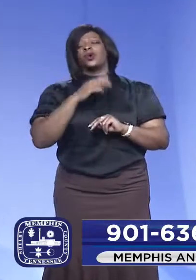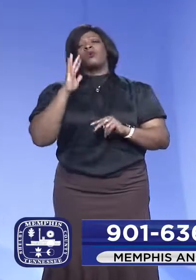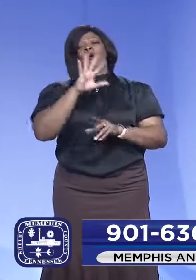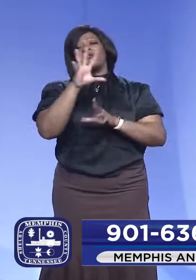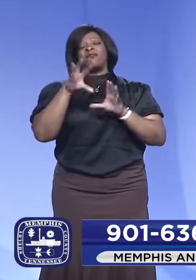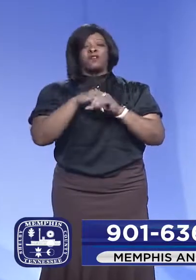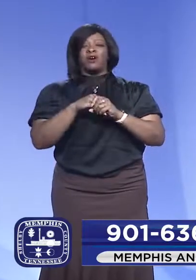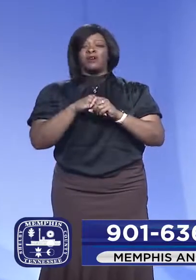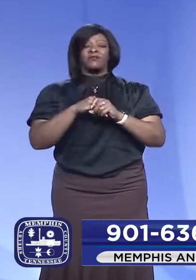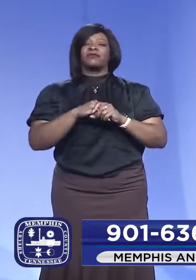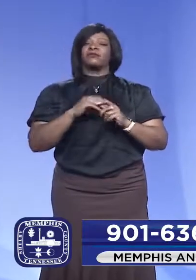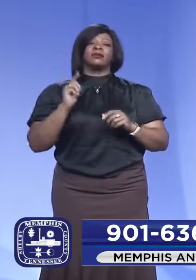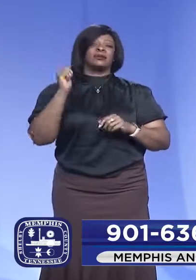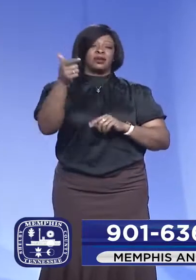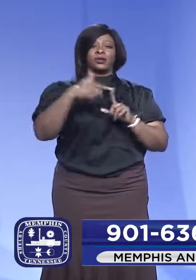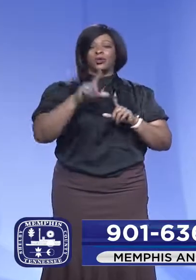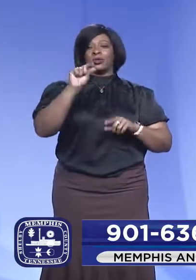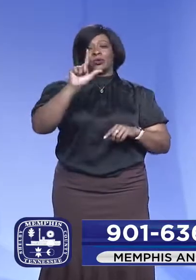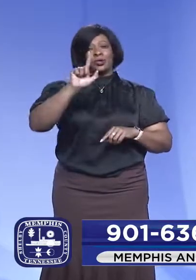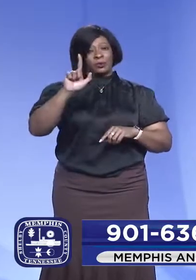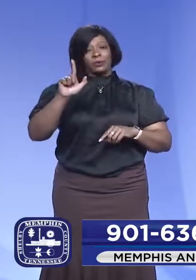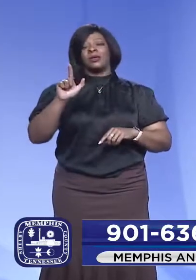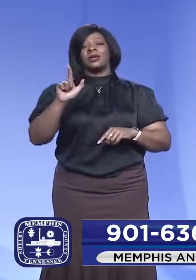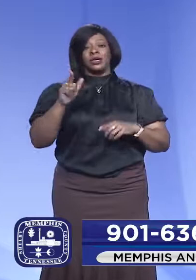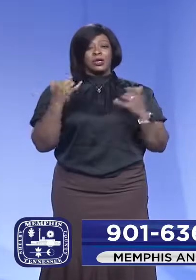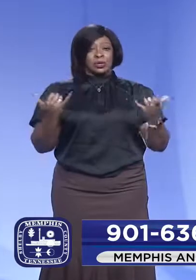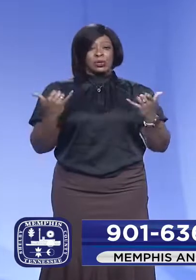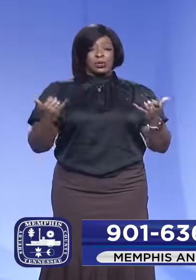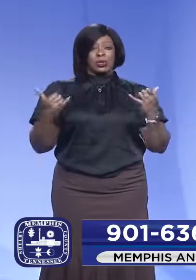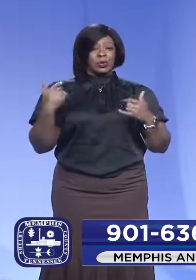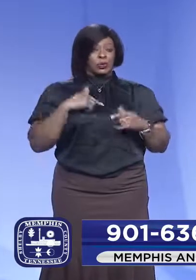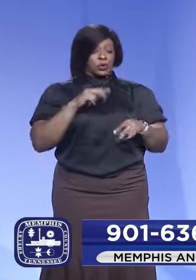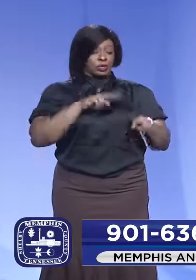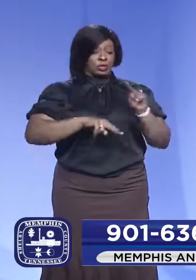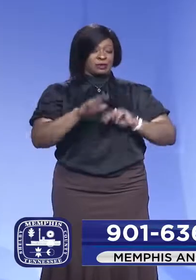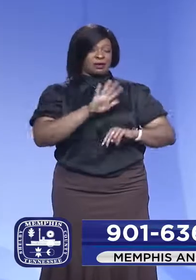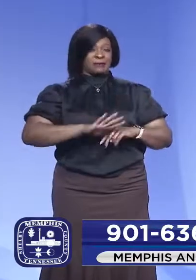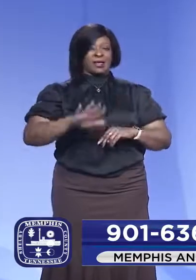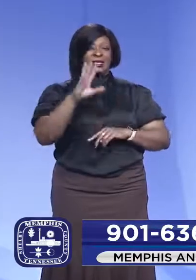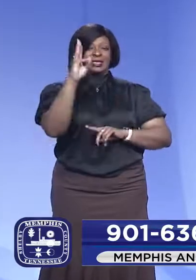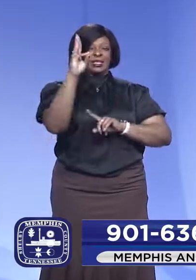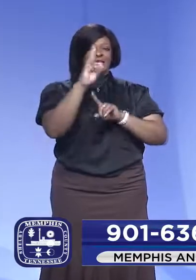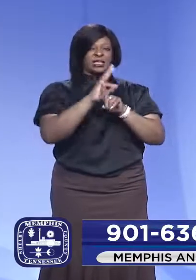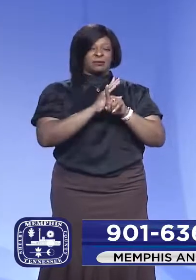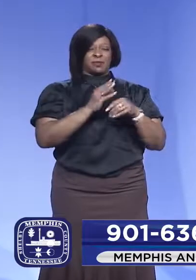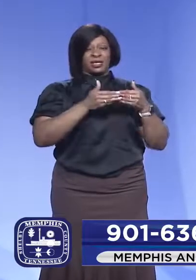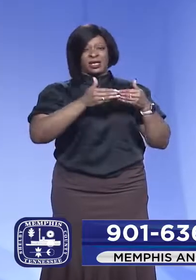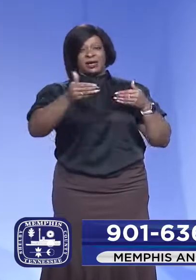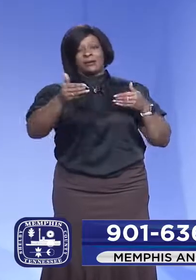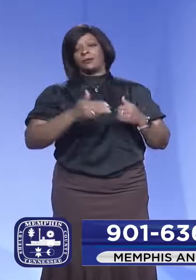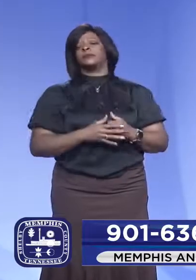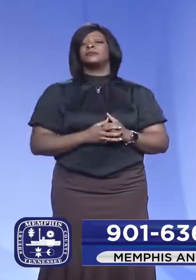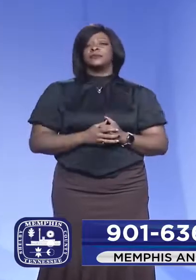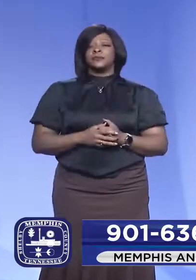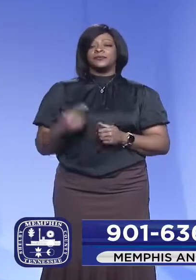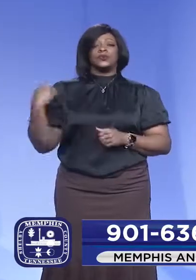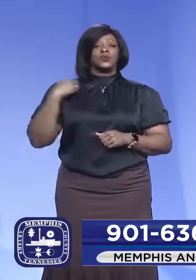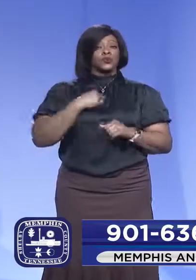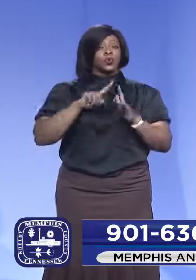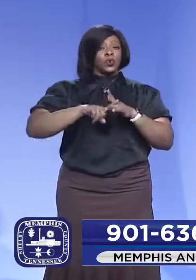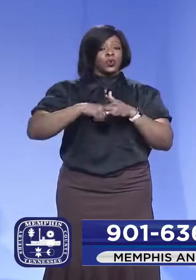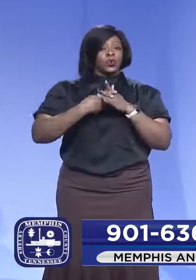in well into 2021. At the current time, we're actually looking about 6 months out. We